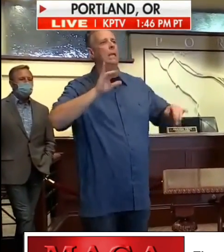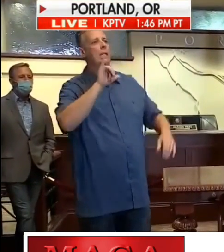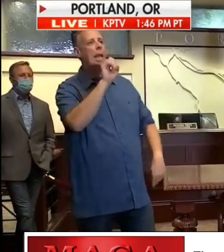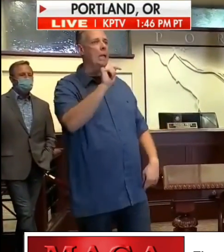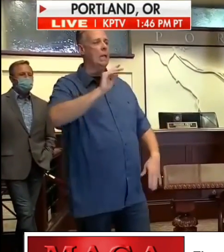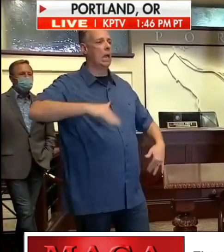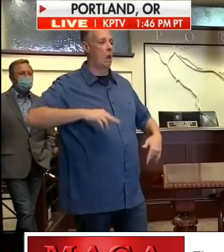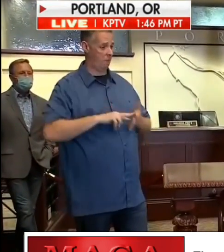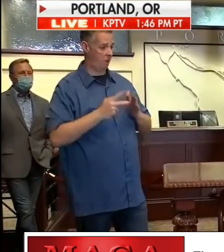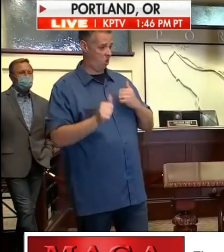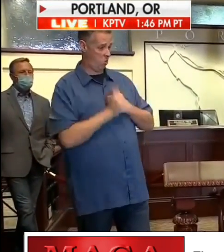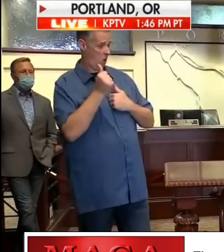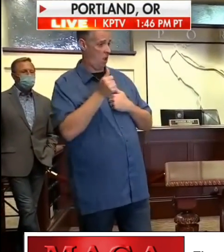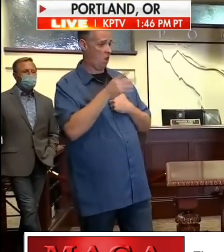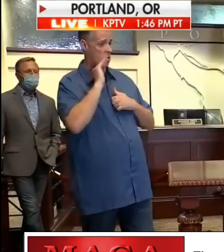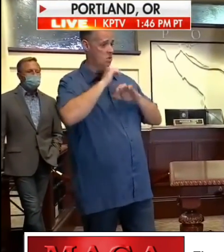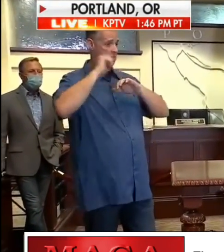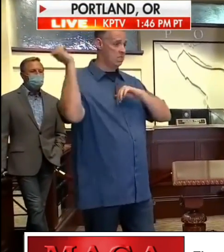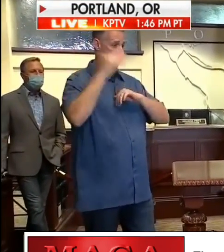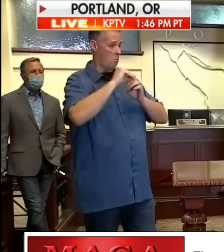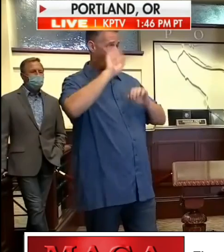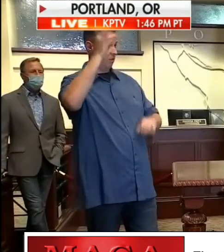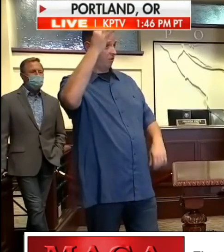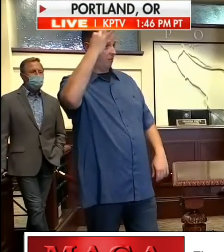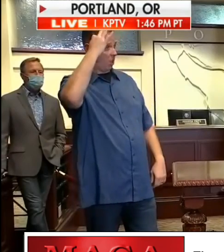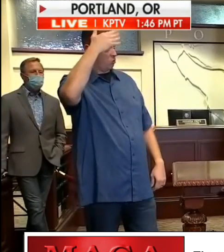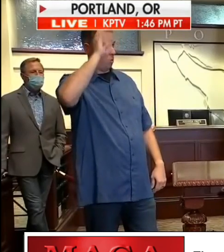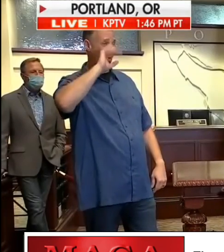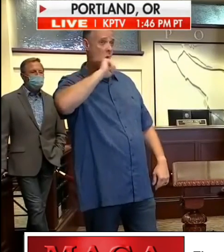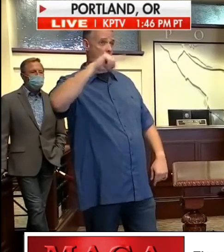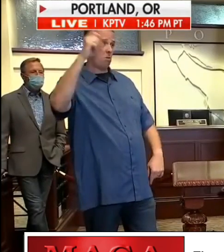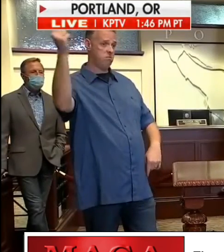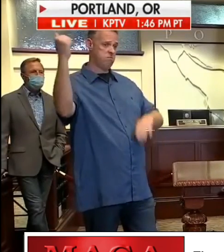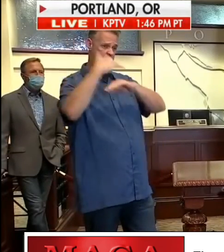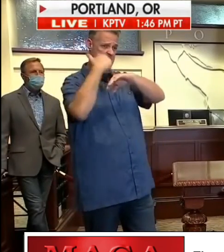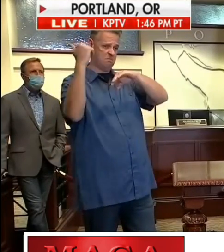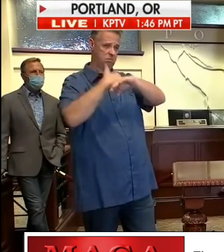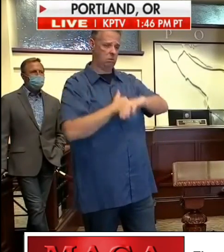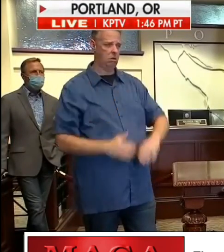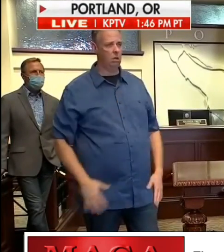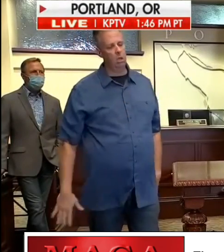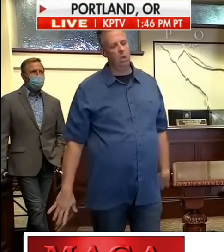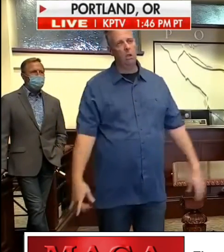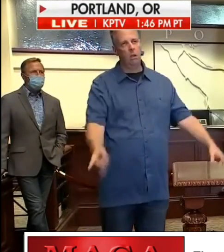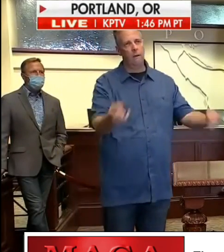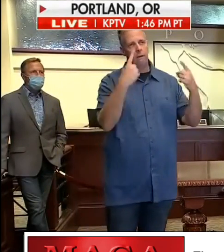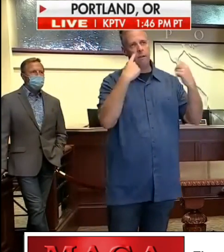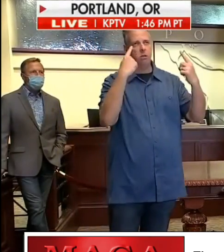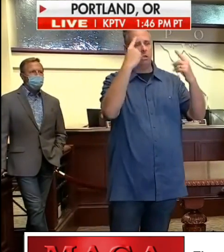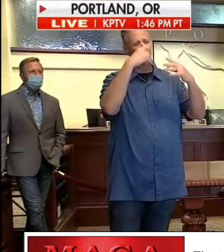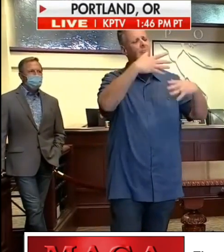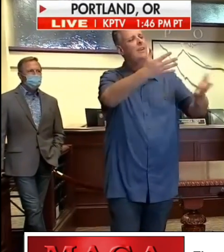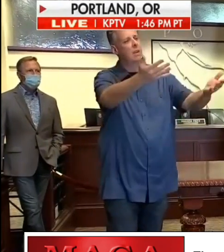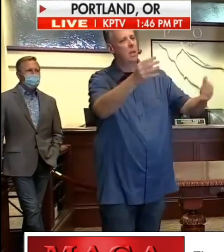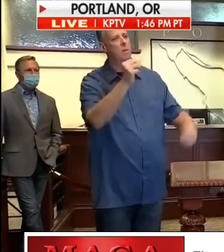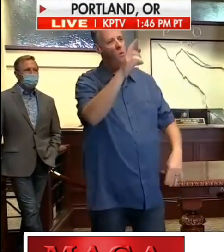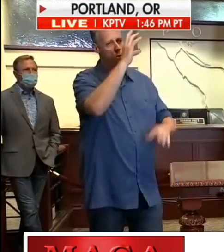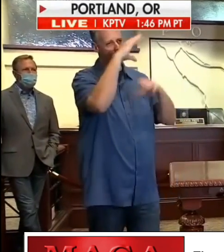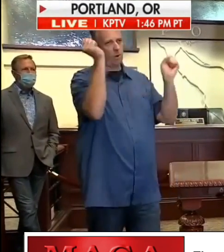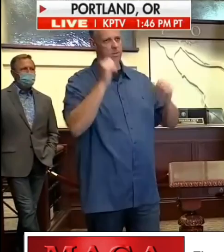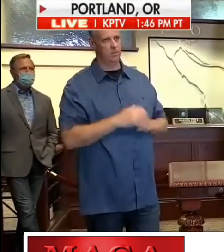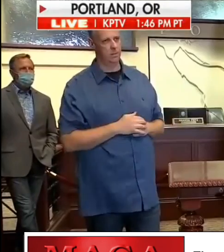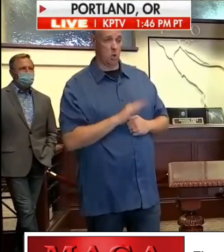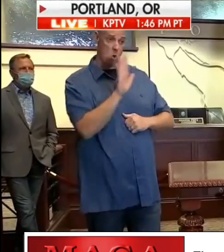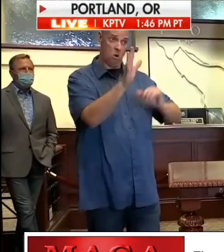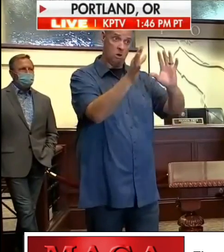as a threat to send in more federal forces, or do you think that just continues this ongoing cycle? It's classic Trump. Mr. President, how can you think that a